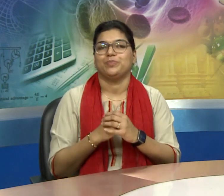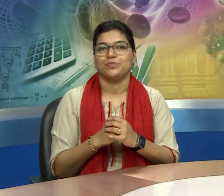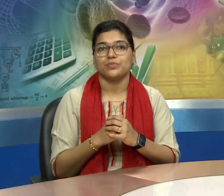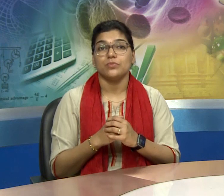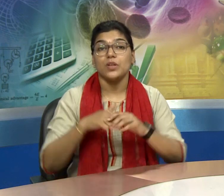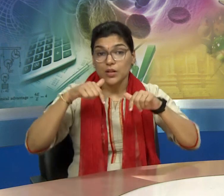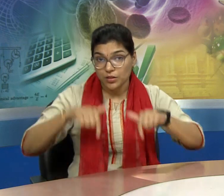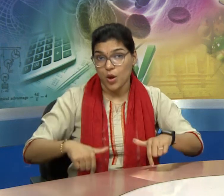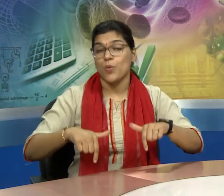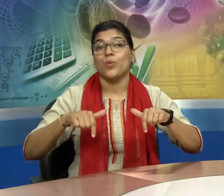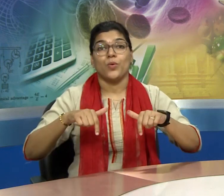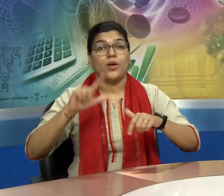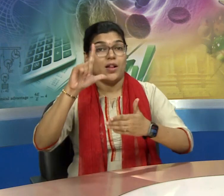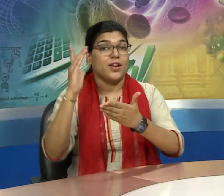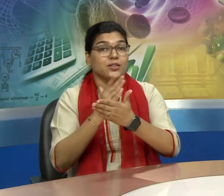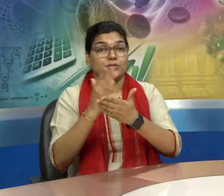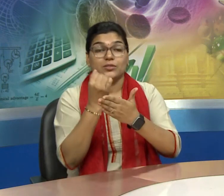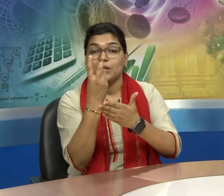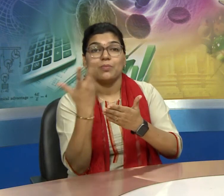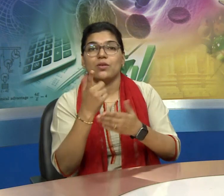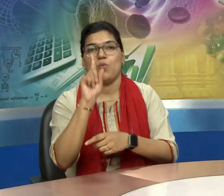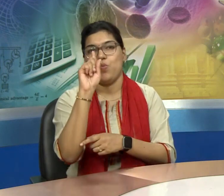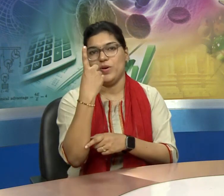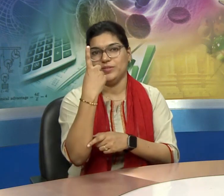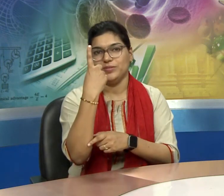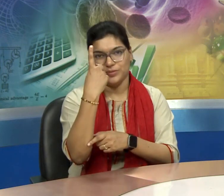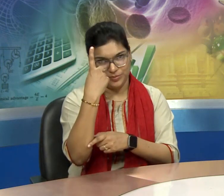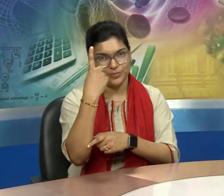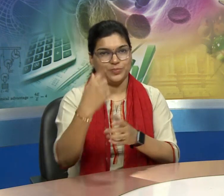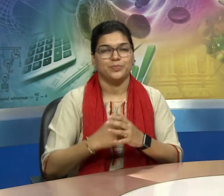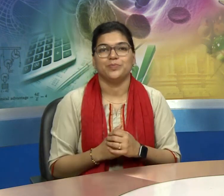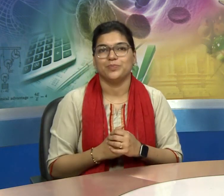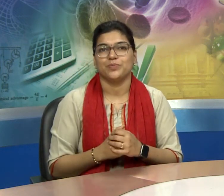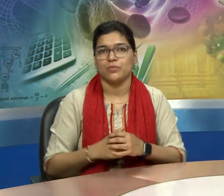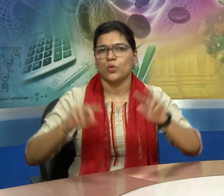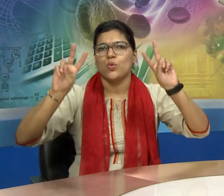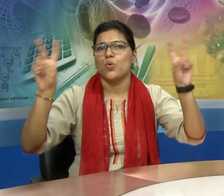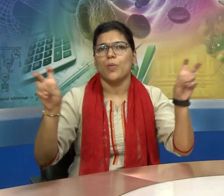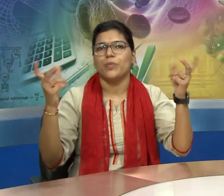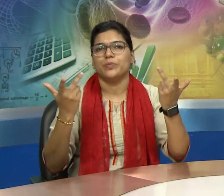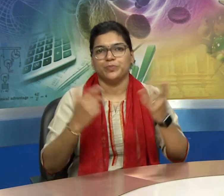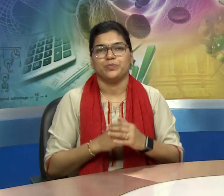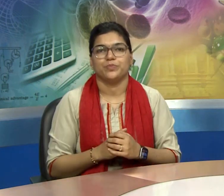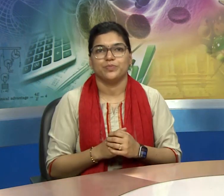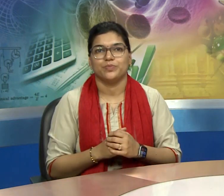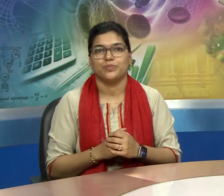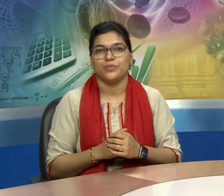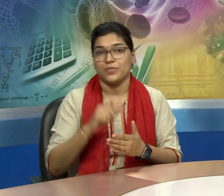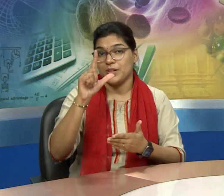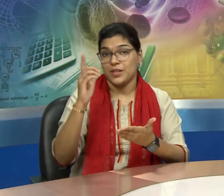So that is why this is a very important subject. We are doing lesson number 1,